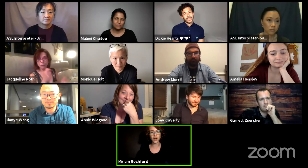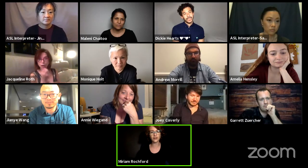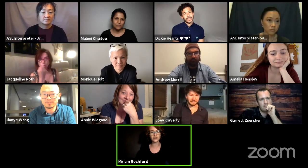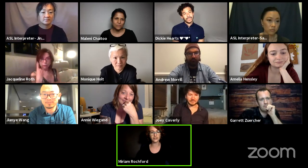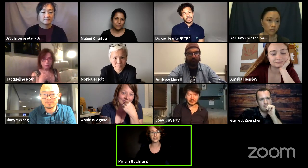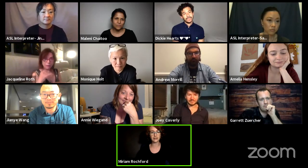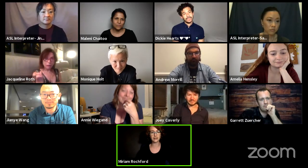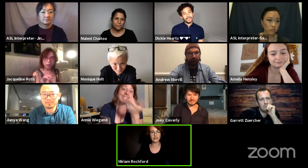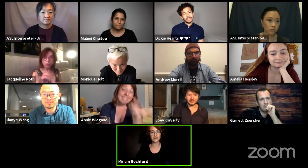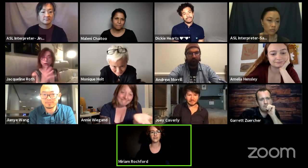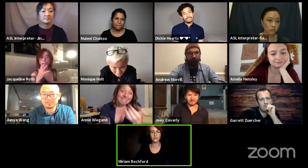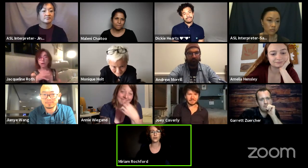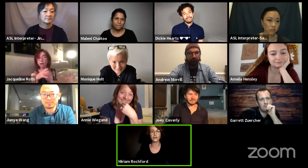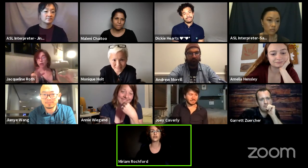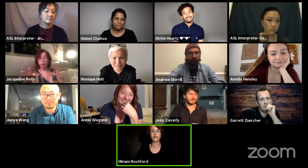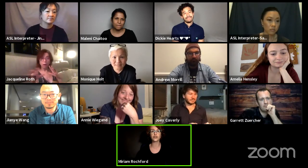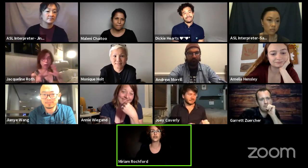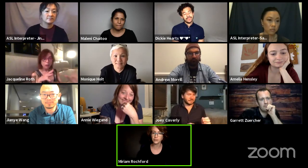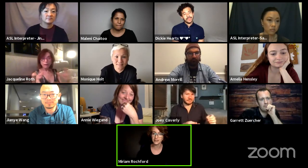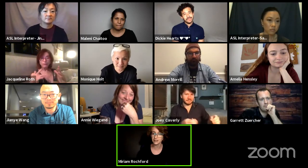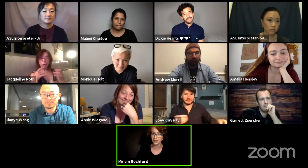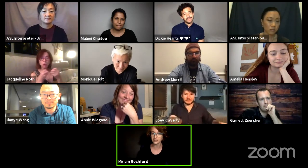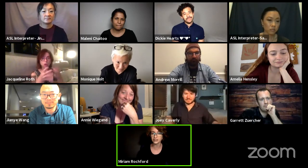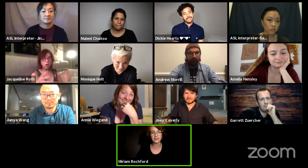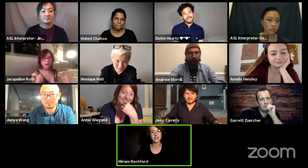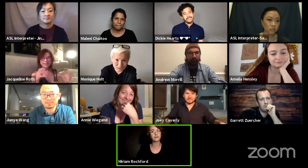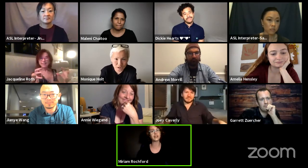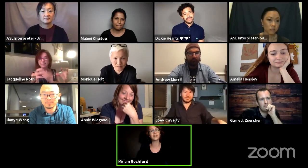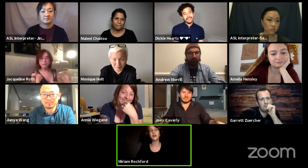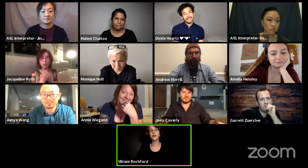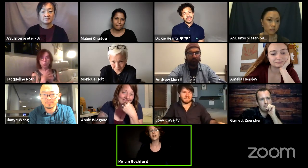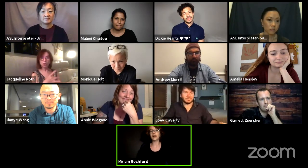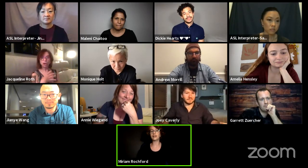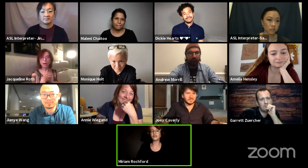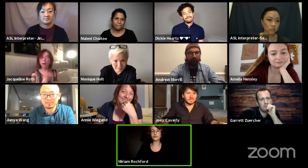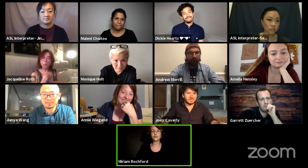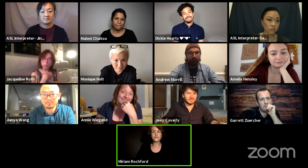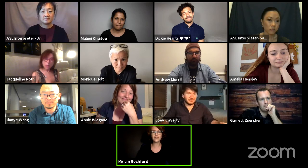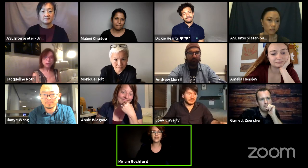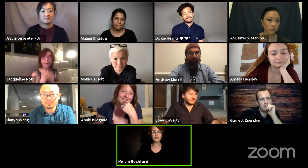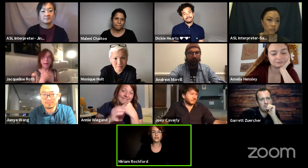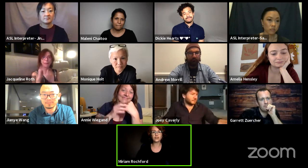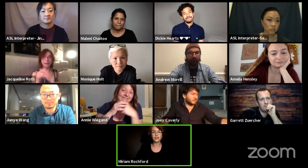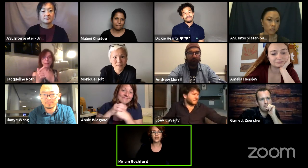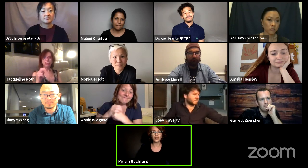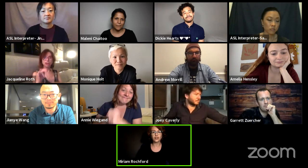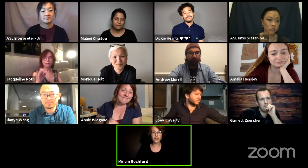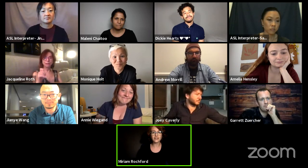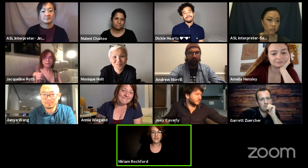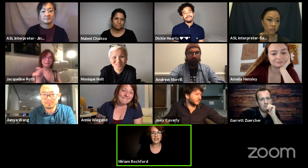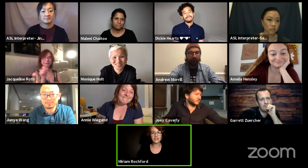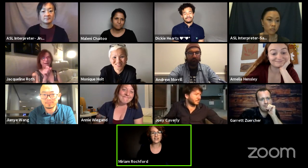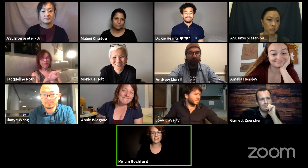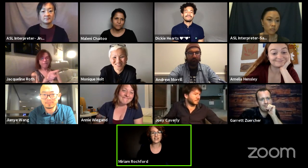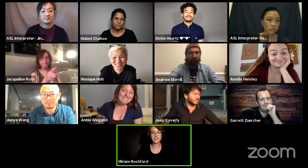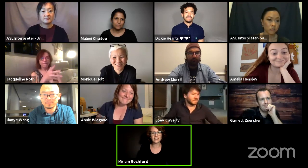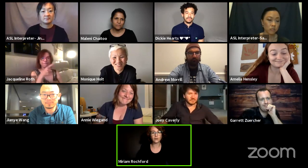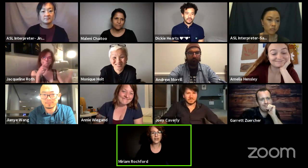not understand me. Therefore, the interpreter must not understand me. And I do just feel a loss of agency. And I